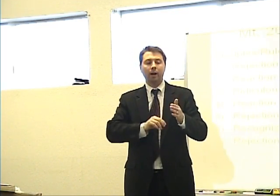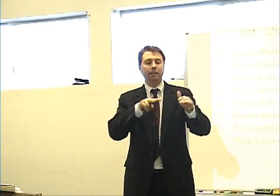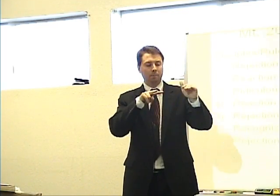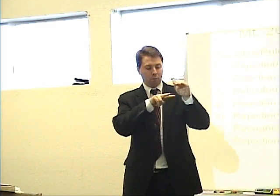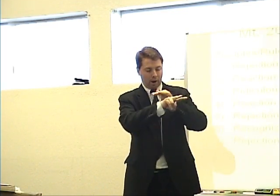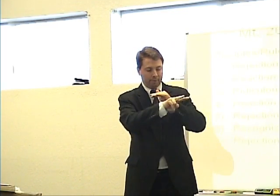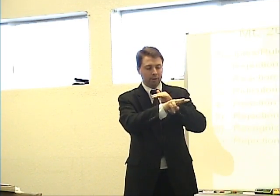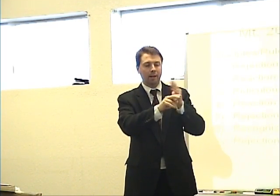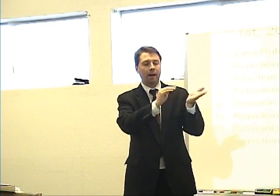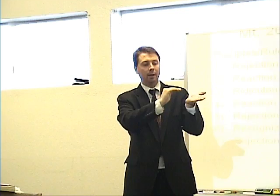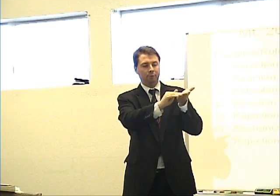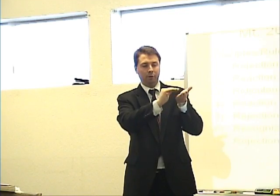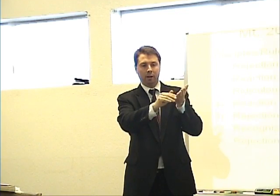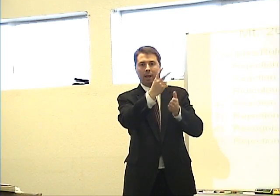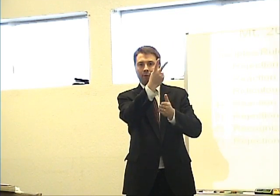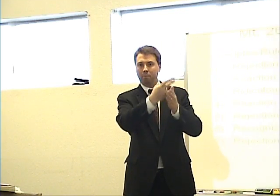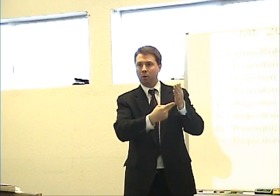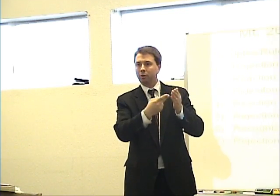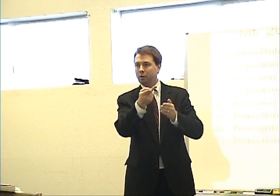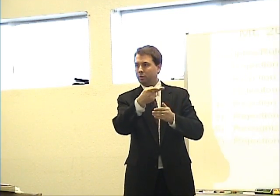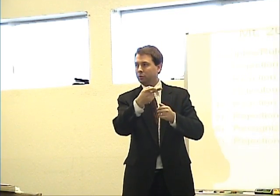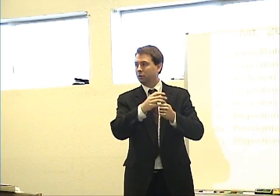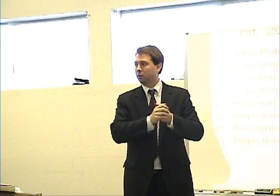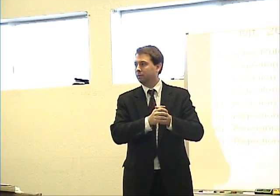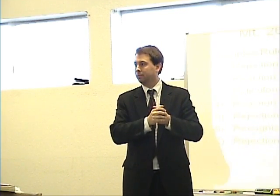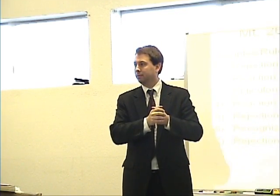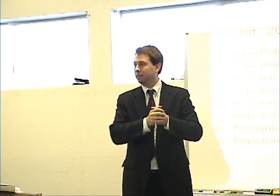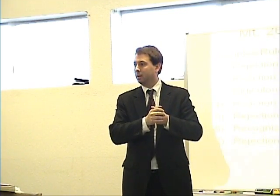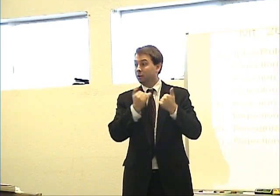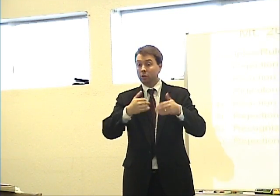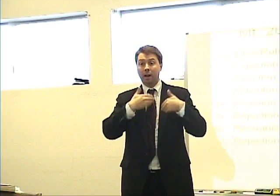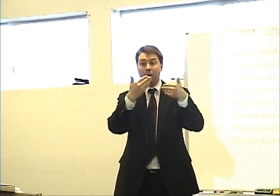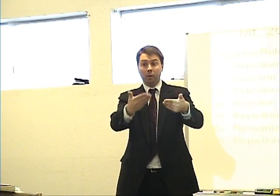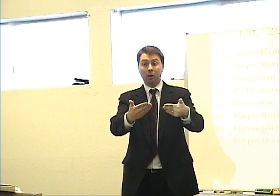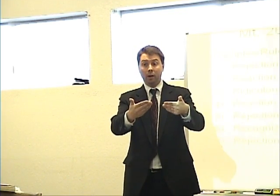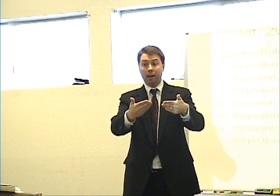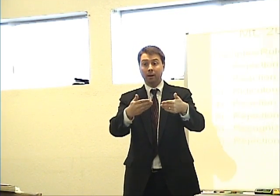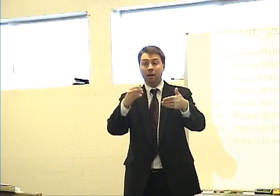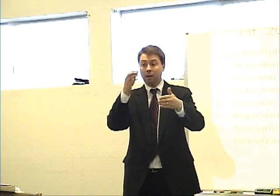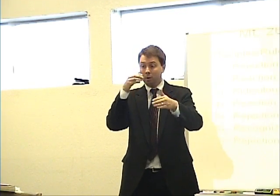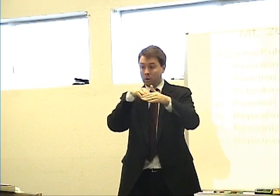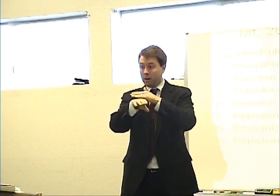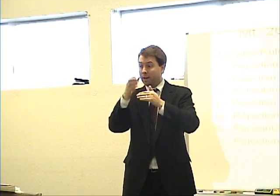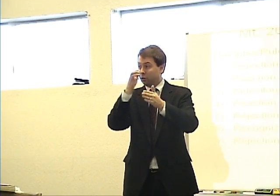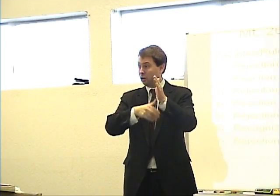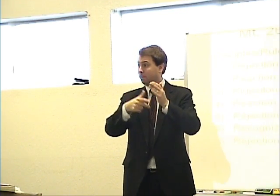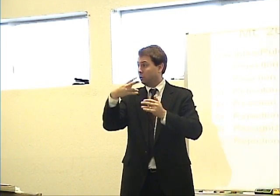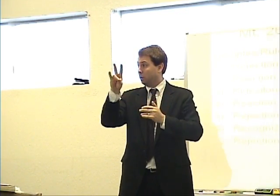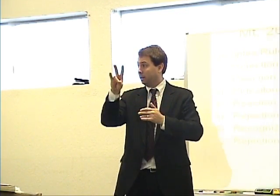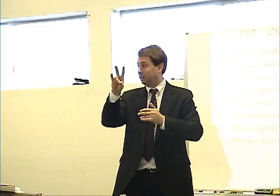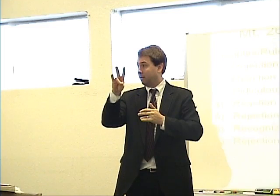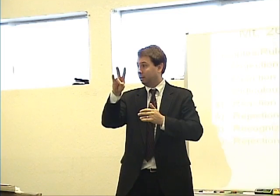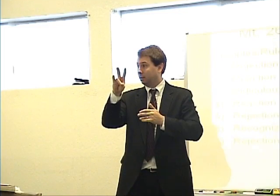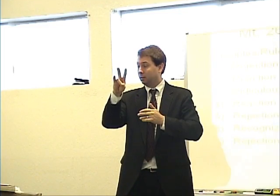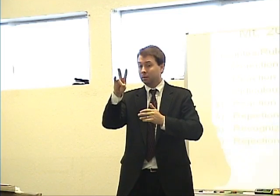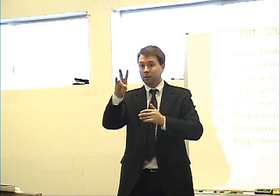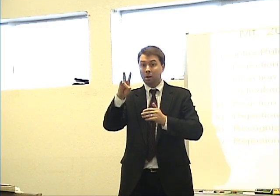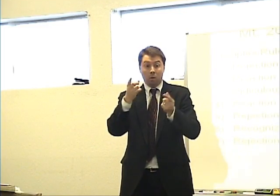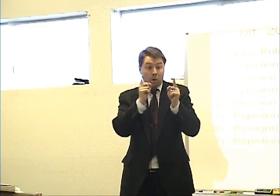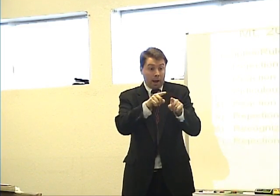Christ prophesied and forgave both of those two. So now we go ahead. We're going to enter chapter 27. What